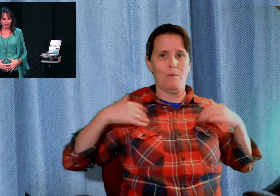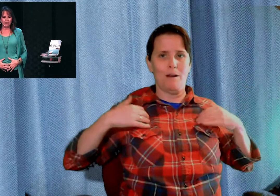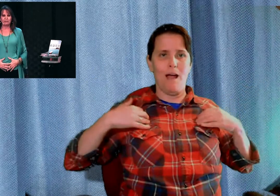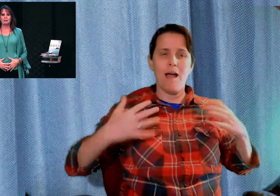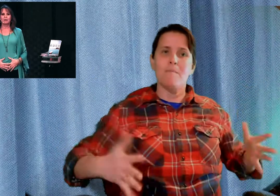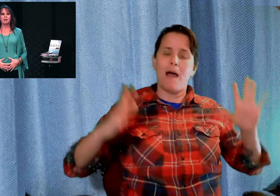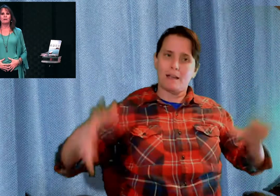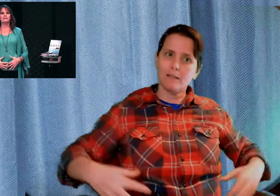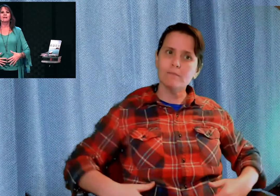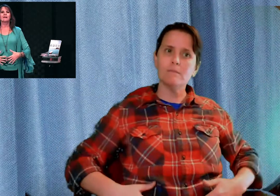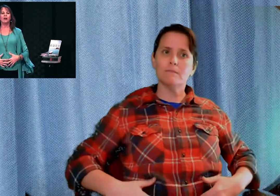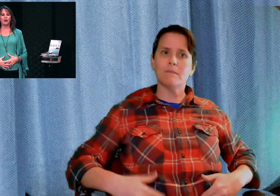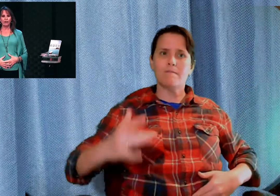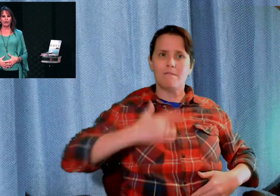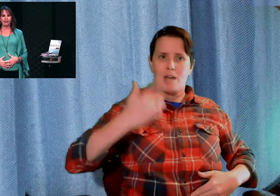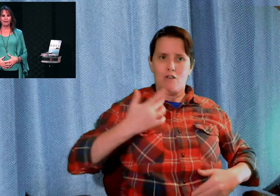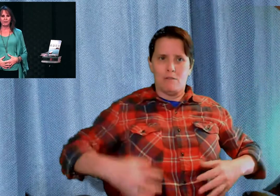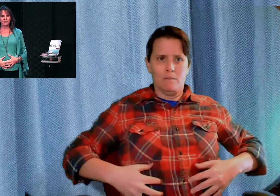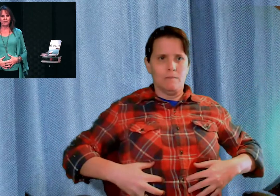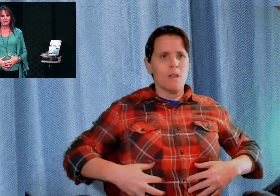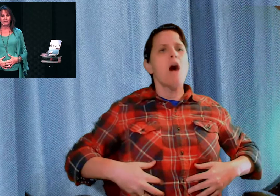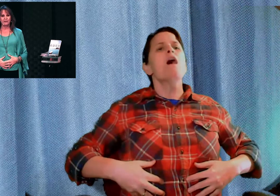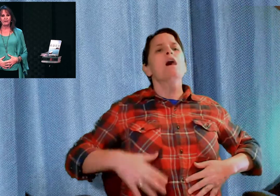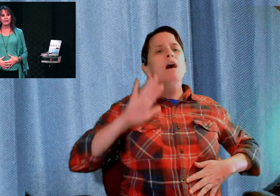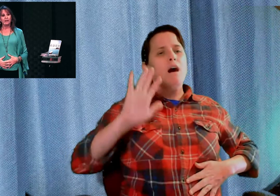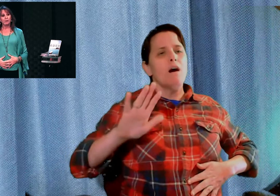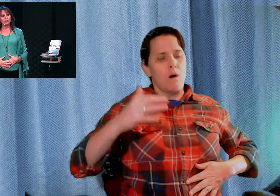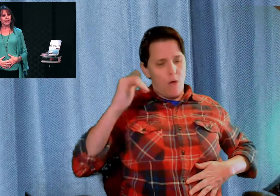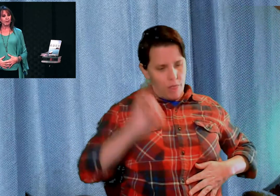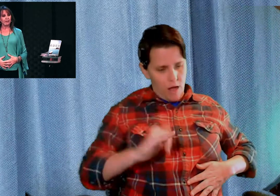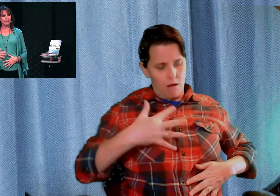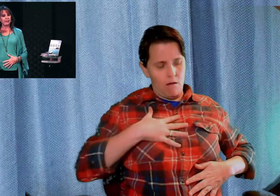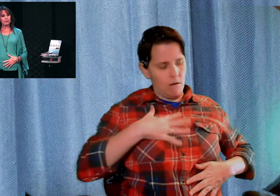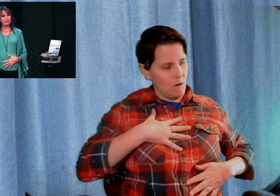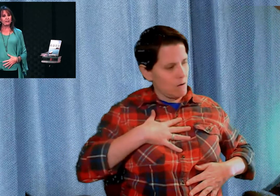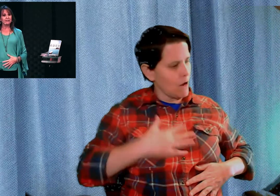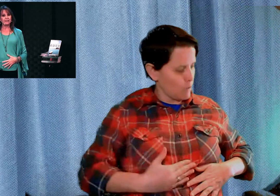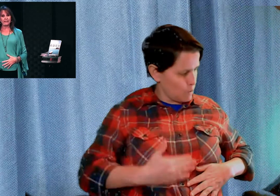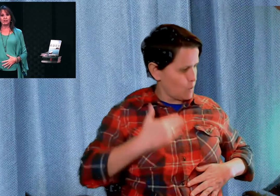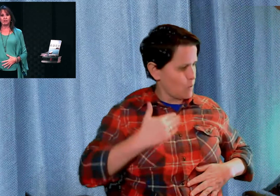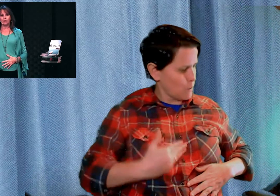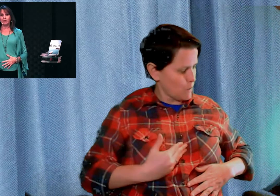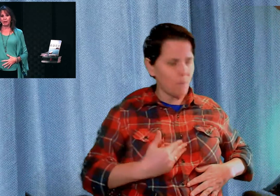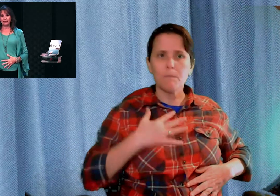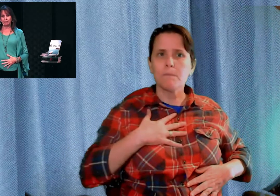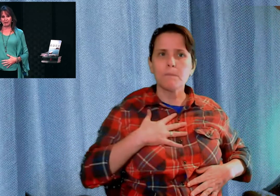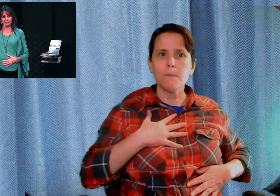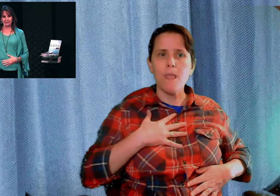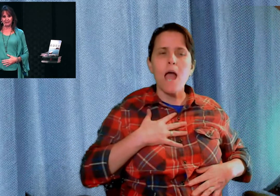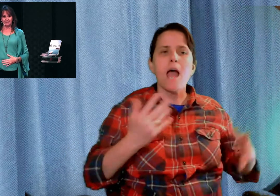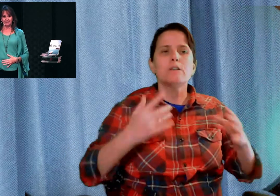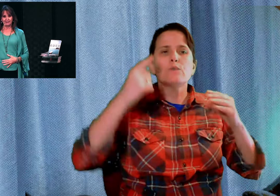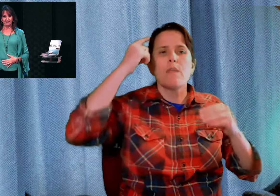my awareness to my belly. It's like, oh, there I am. And what's happening is we're disengaging from the monkey